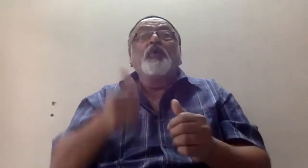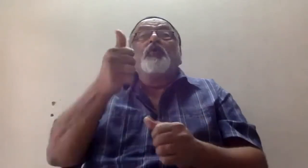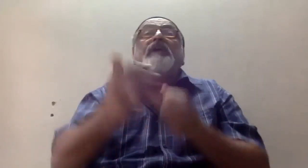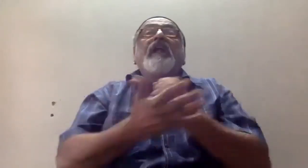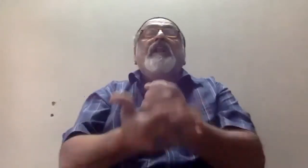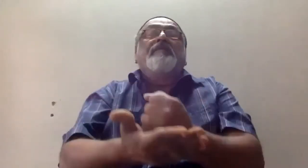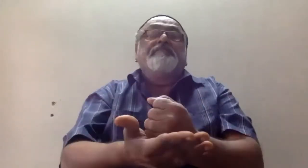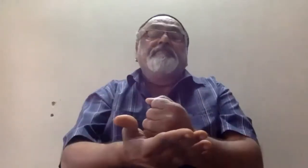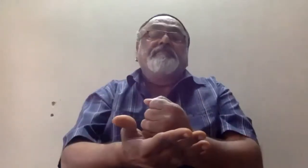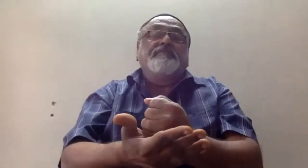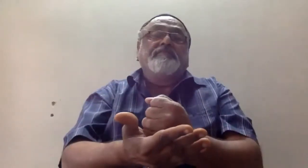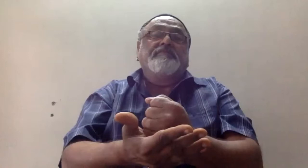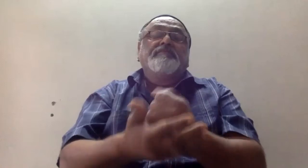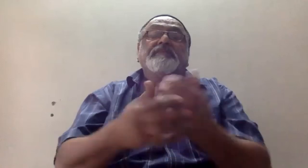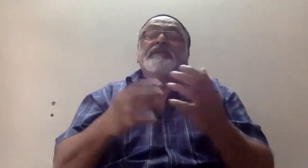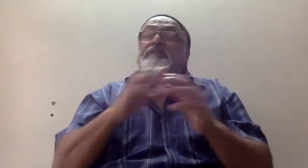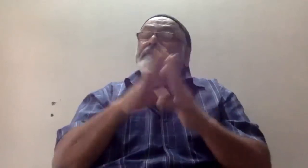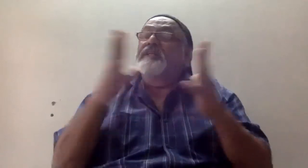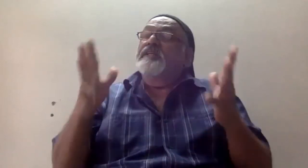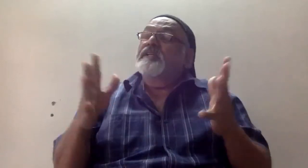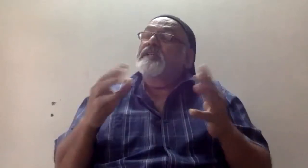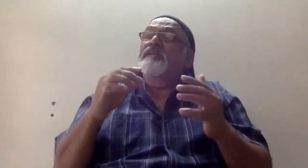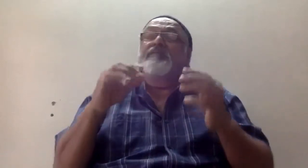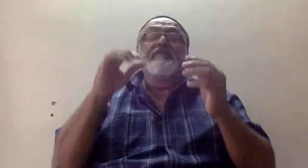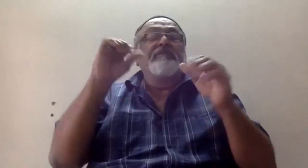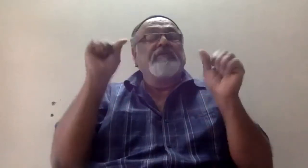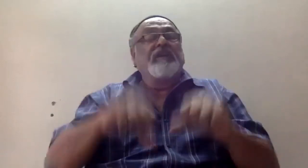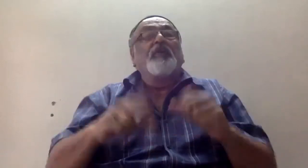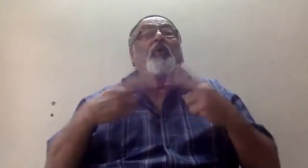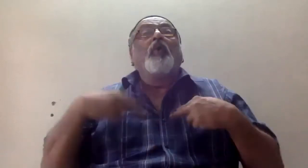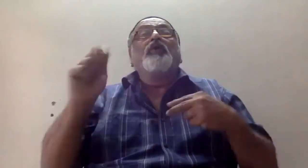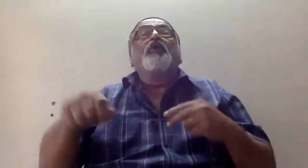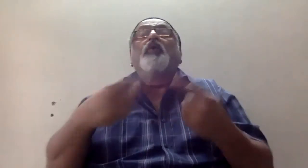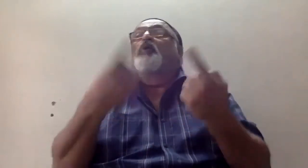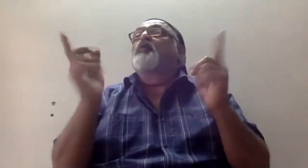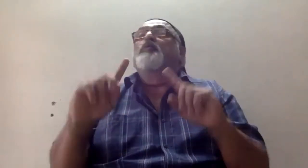is something which is missing in most courtrooms. What is reasonable accommodation?